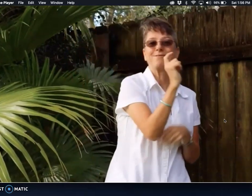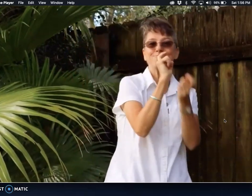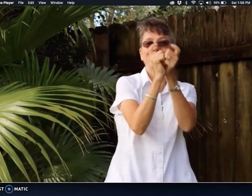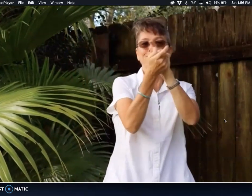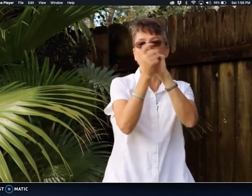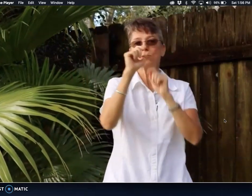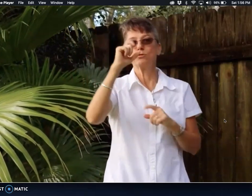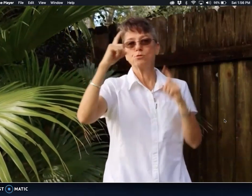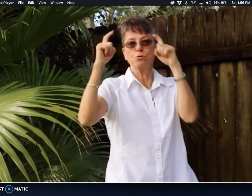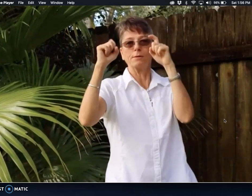it's moving.